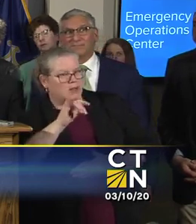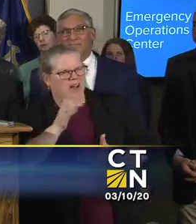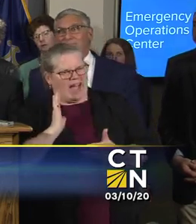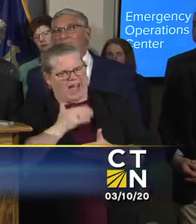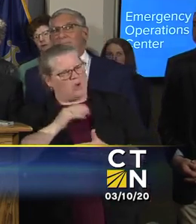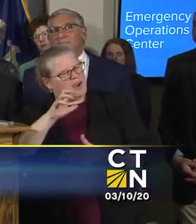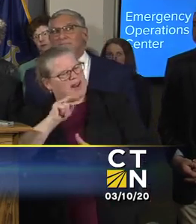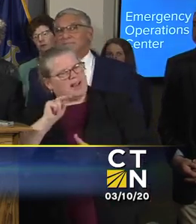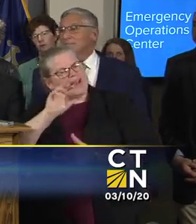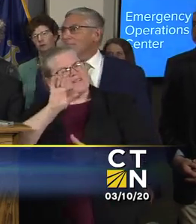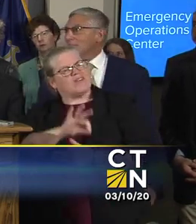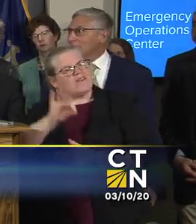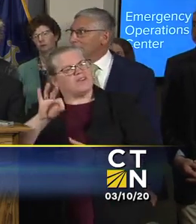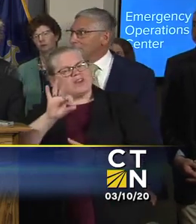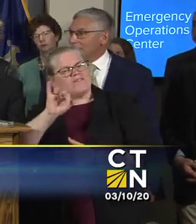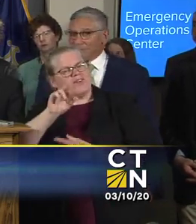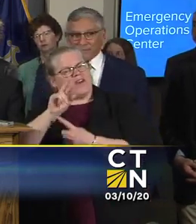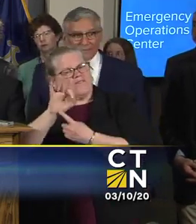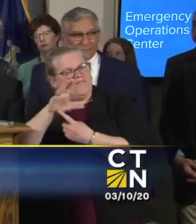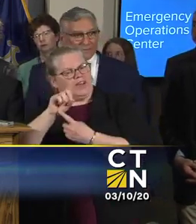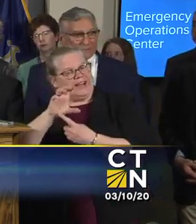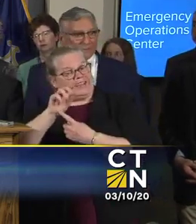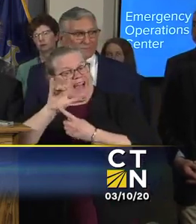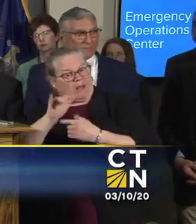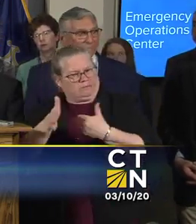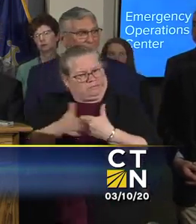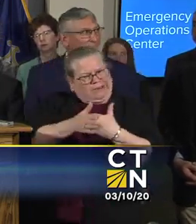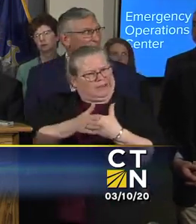York. Think about this on a regional basis and how we can deal